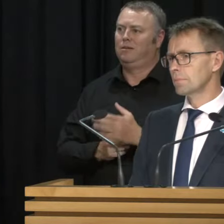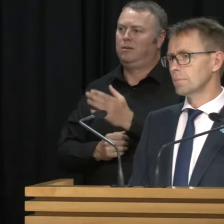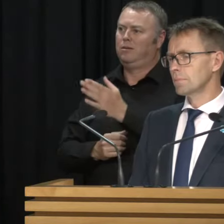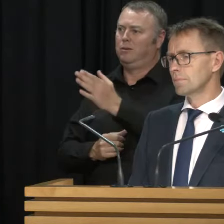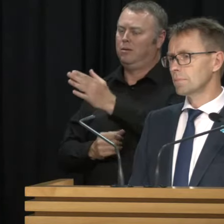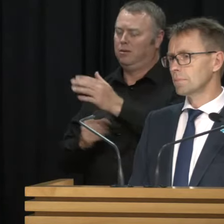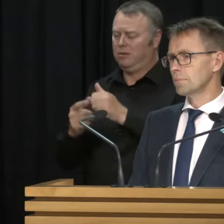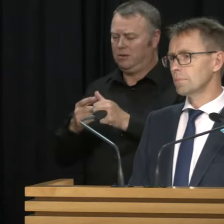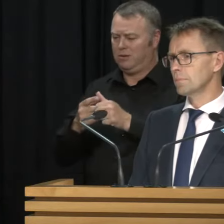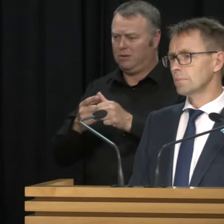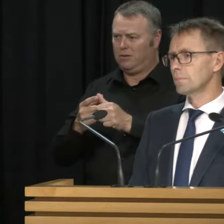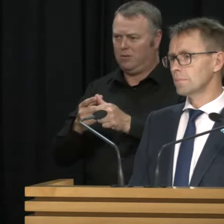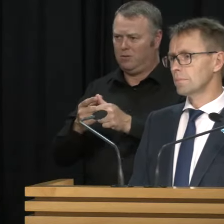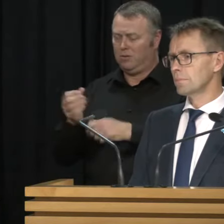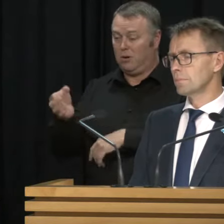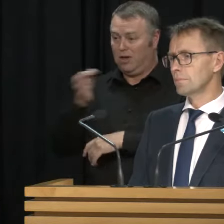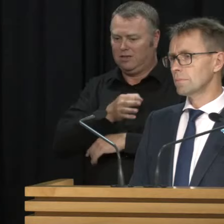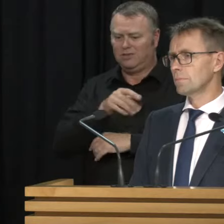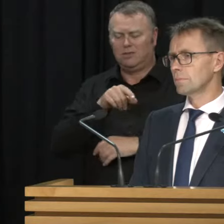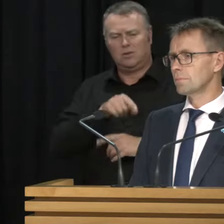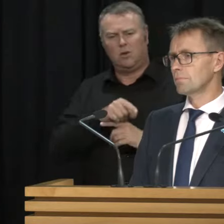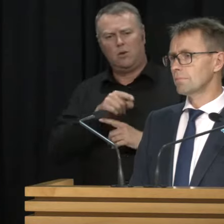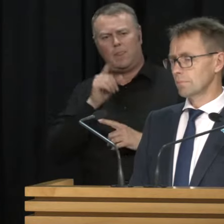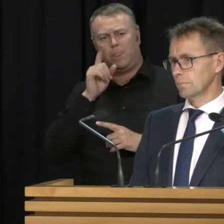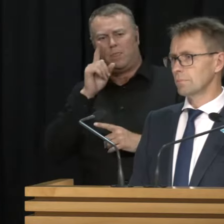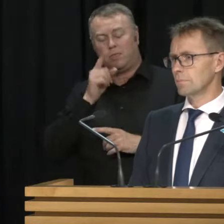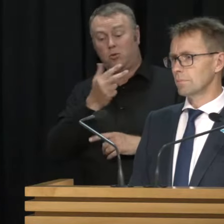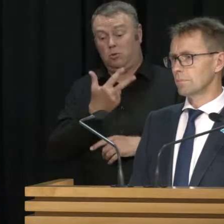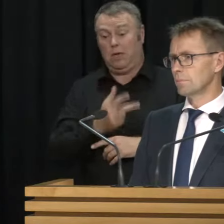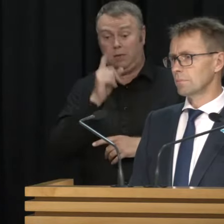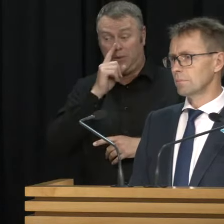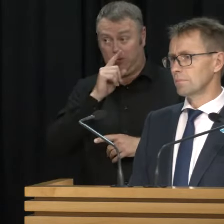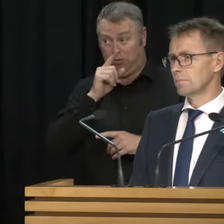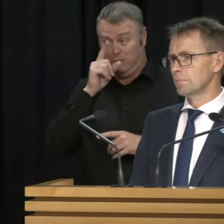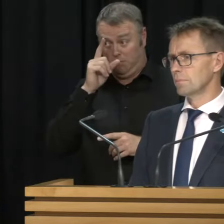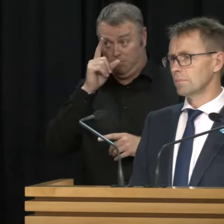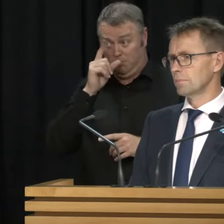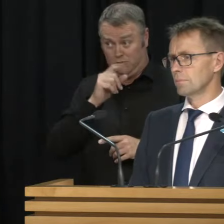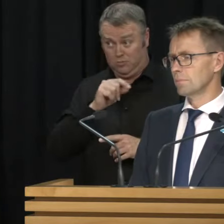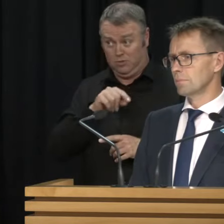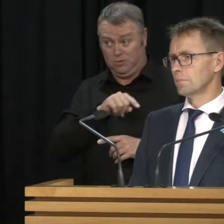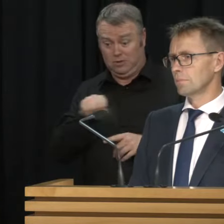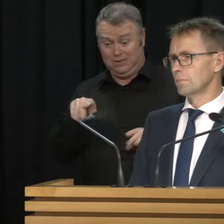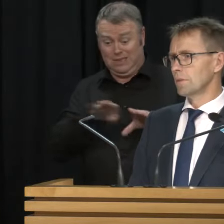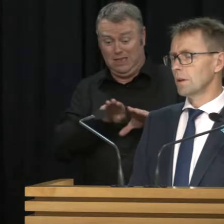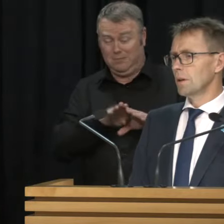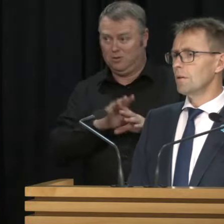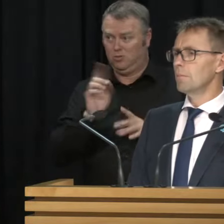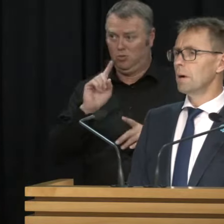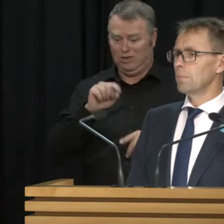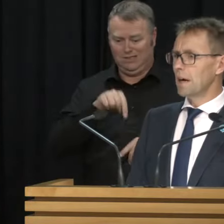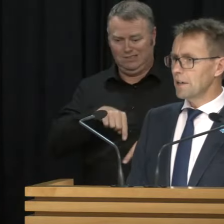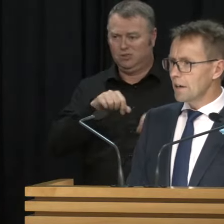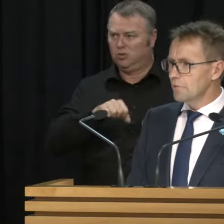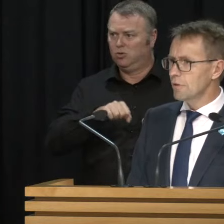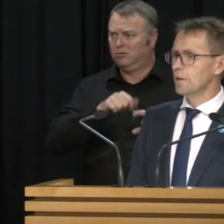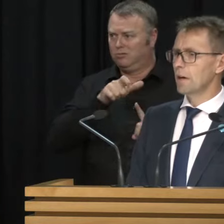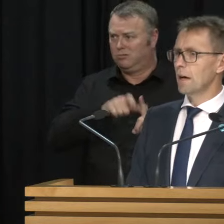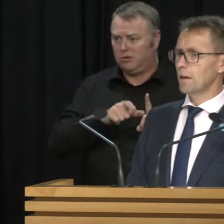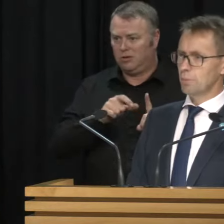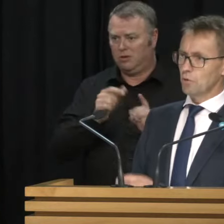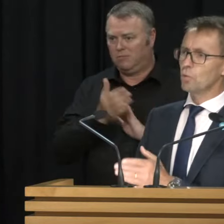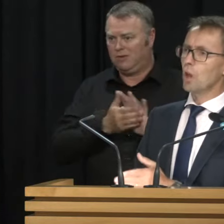who hadn't been tested, but still obviously have picked up the infection somewhere along the line? May